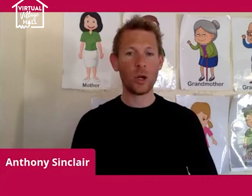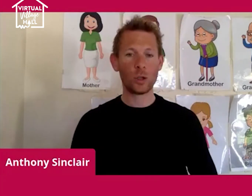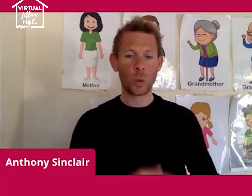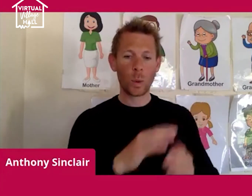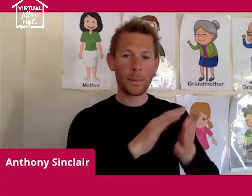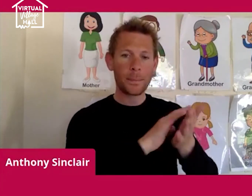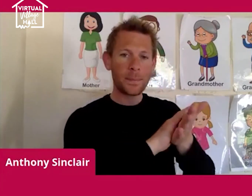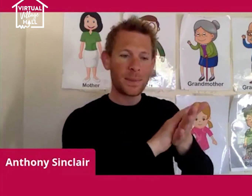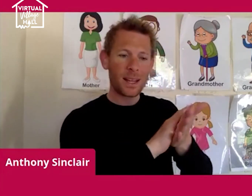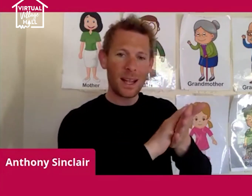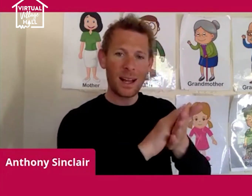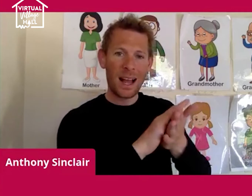Okay.